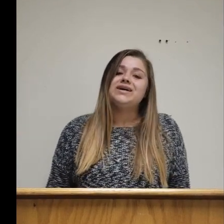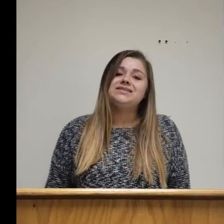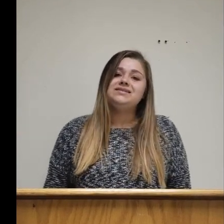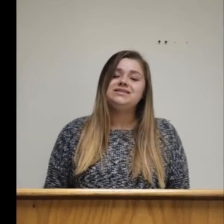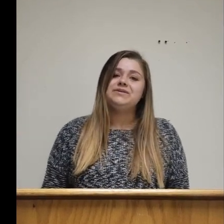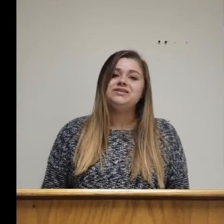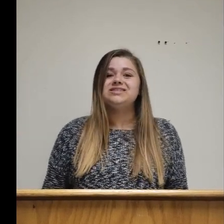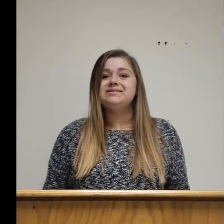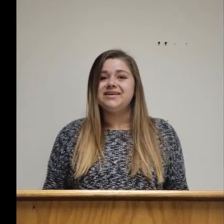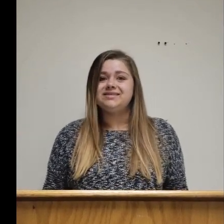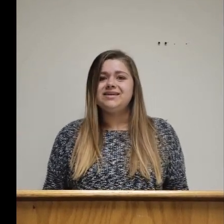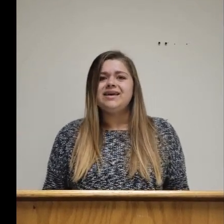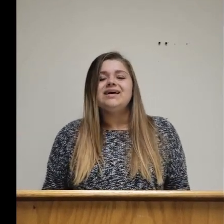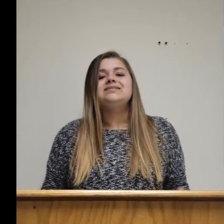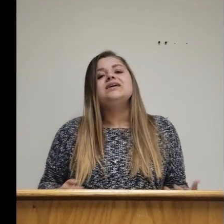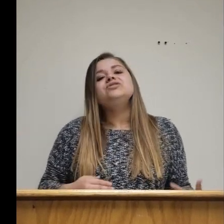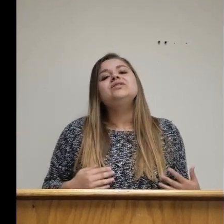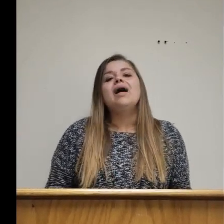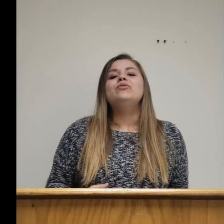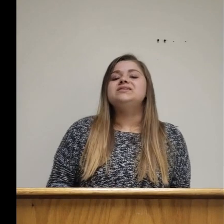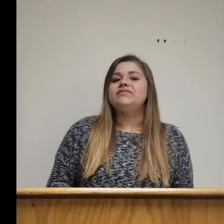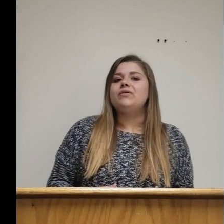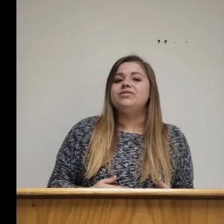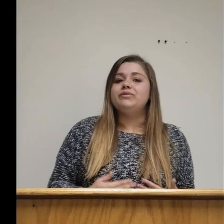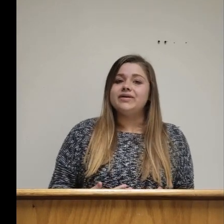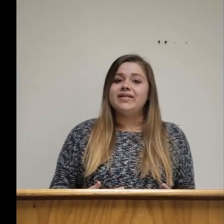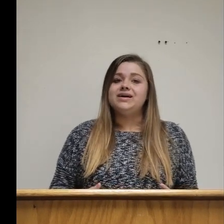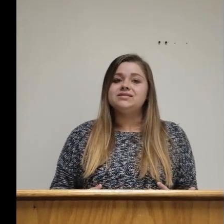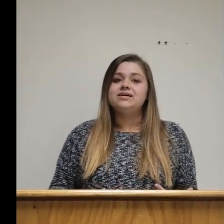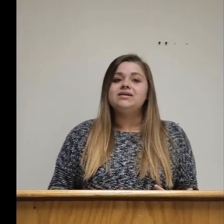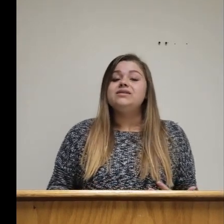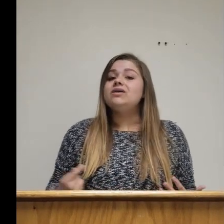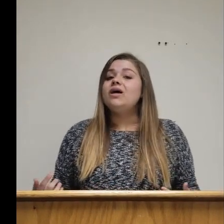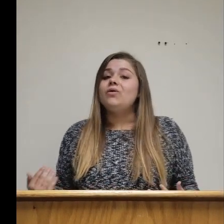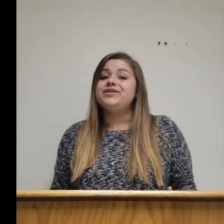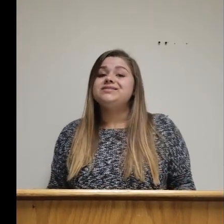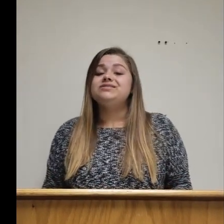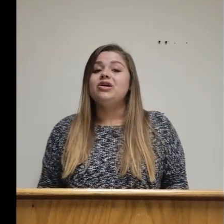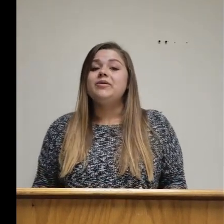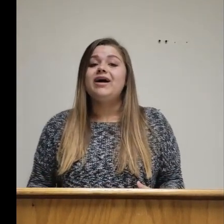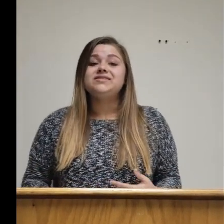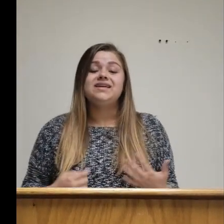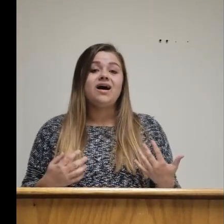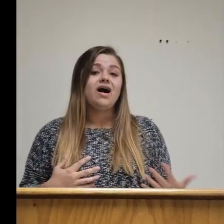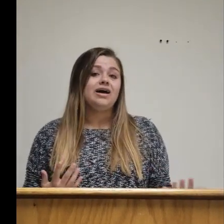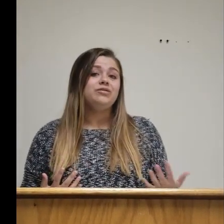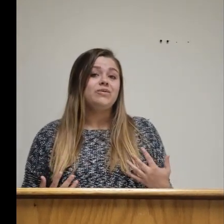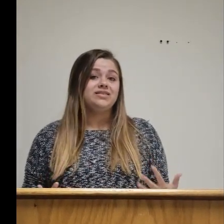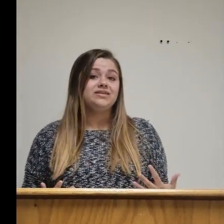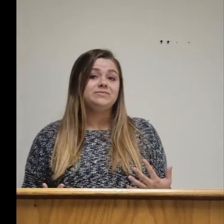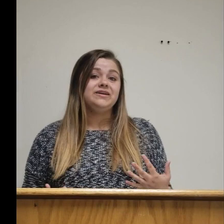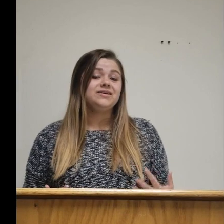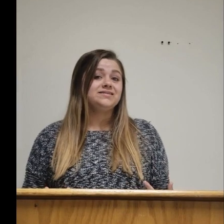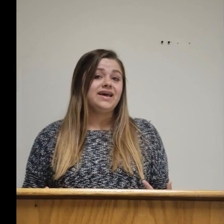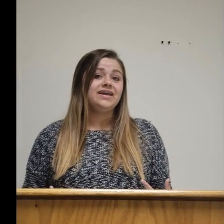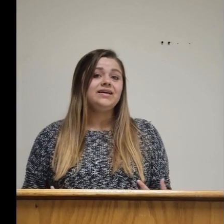of translating a speech can seem easy, it's actually a lot more difficult than we realize. Not only does the interpreter have to stay caught up with what